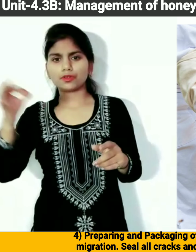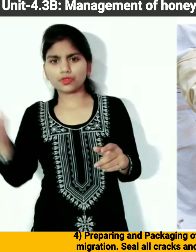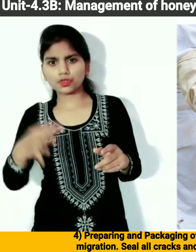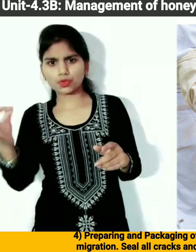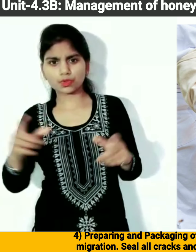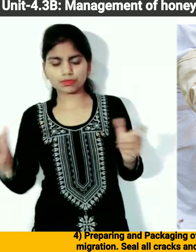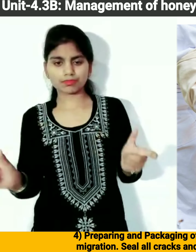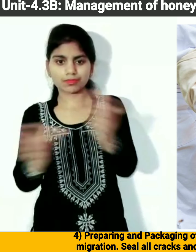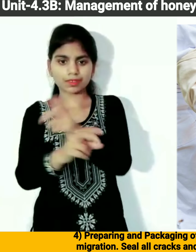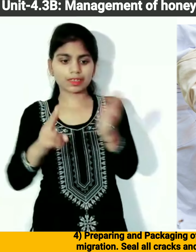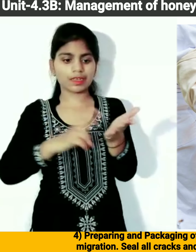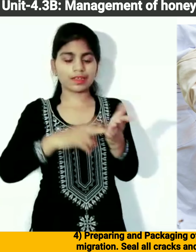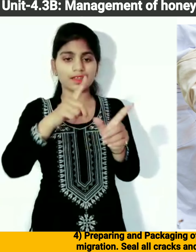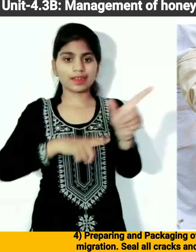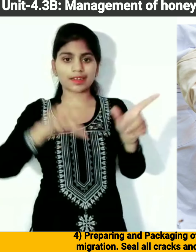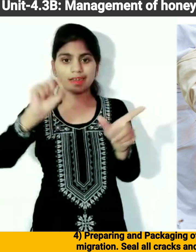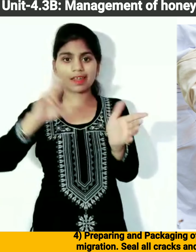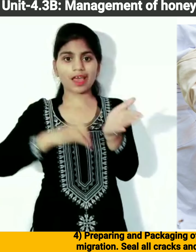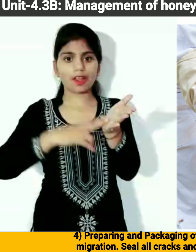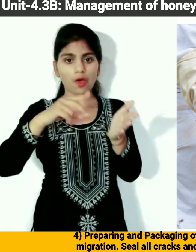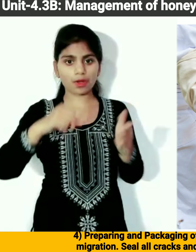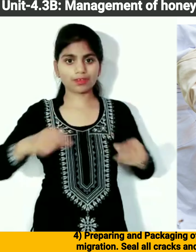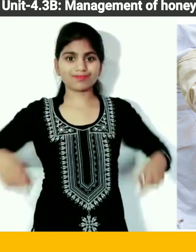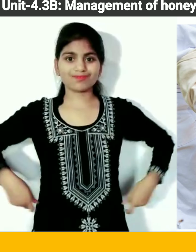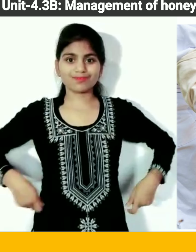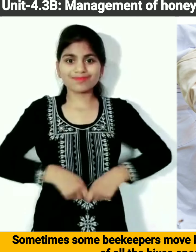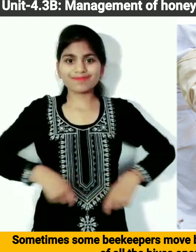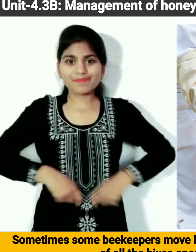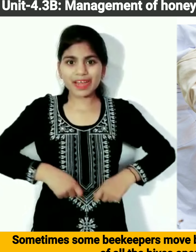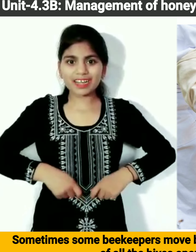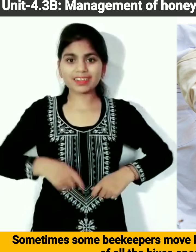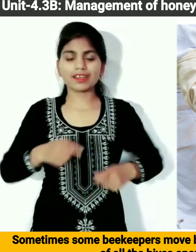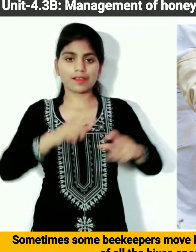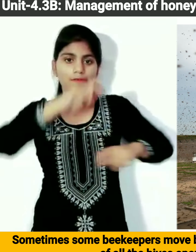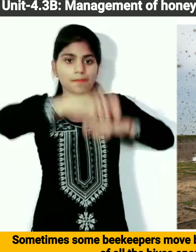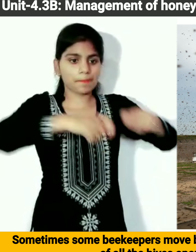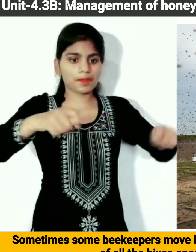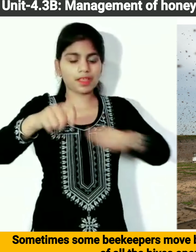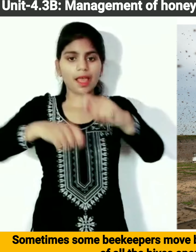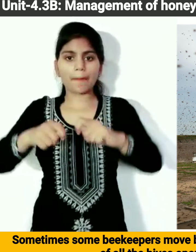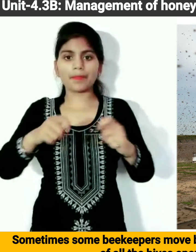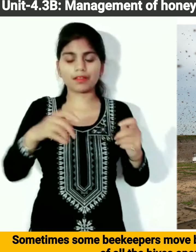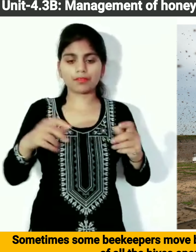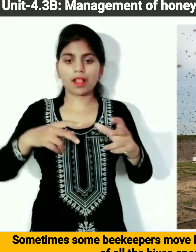in such a way to avoid slipping of different hive parts.